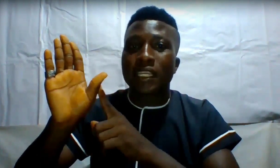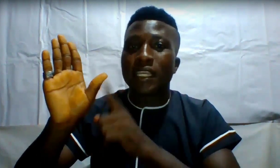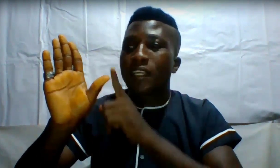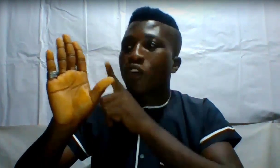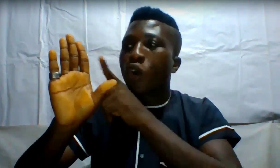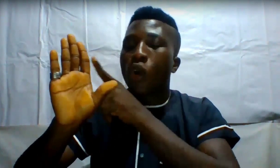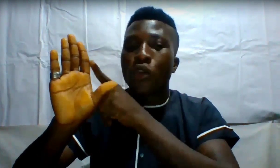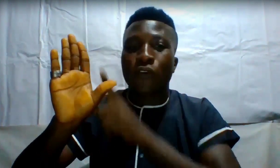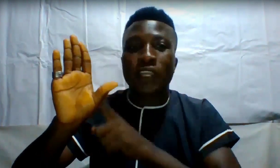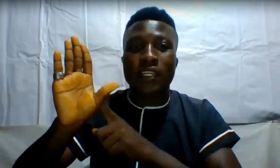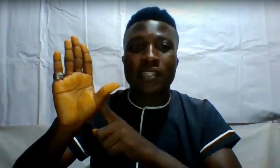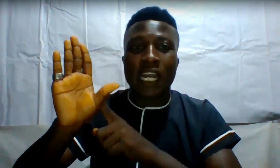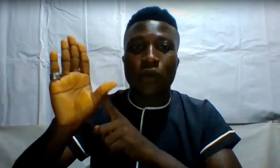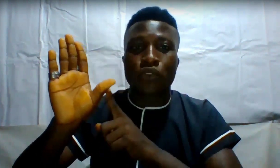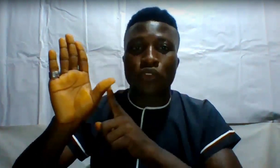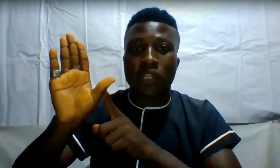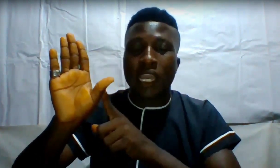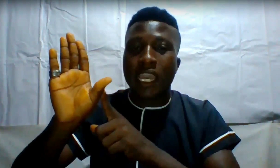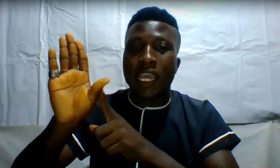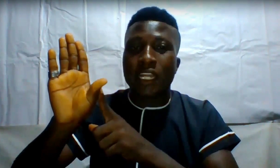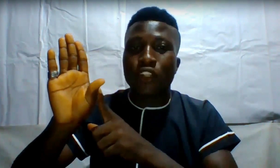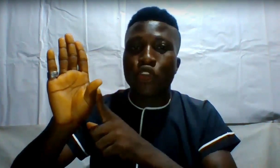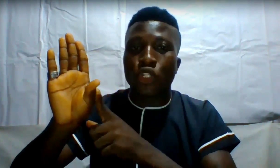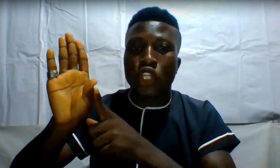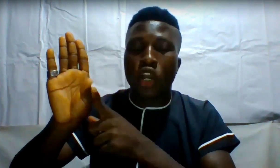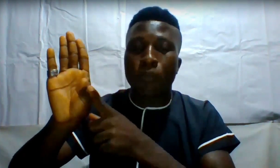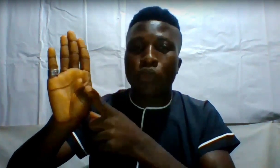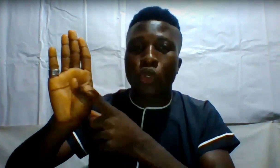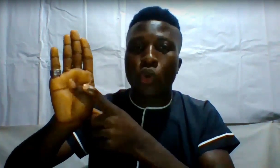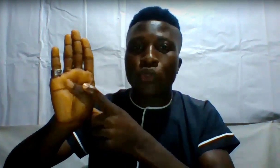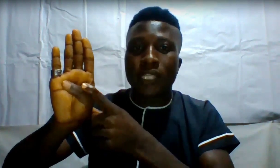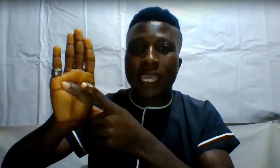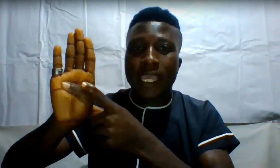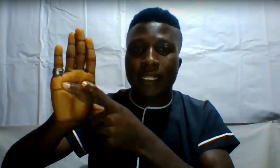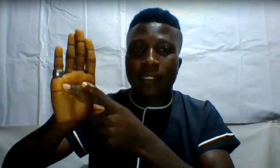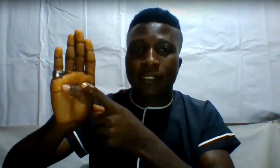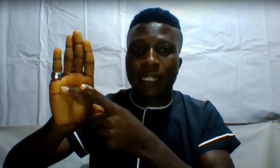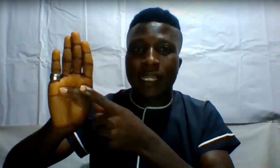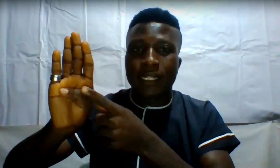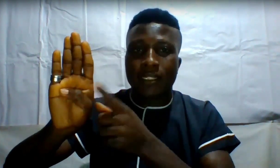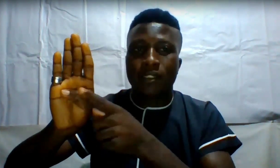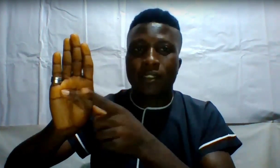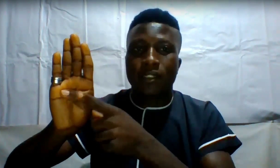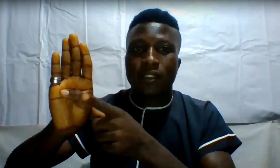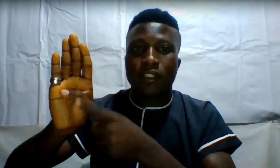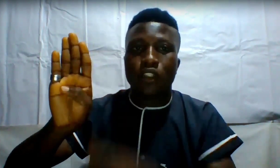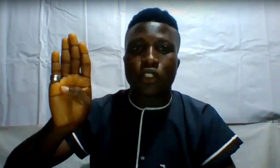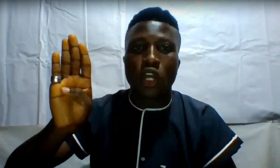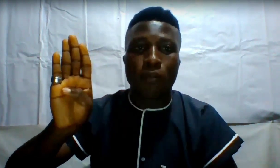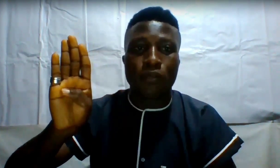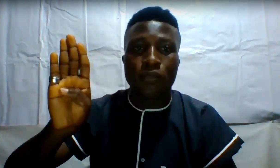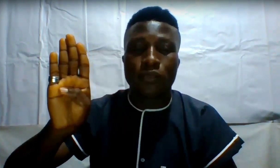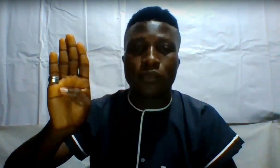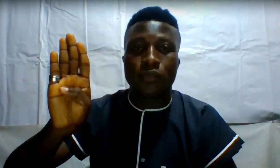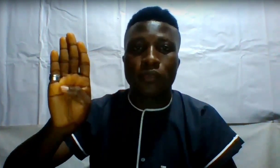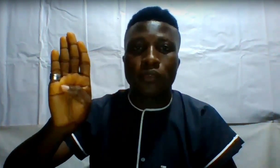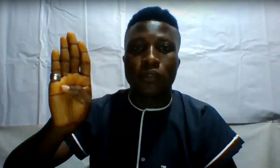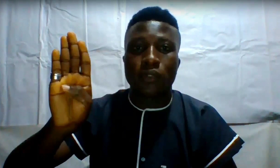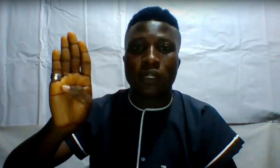your fingers out and your thumb goes in like this. Your thumb. You have your